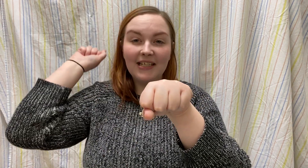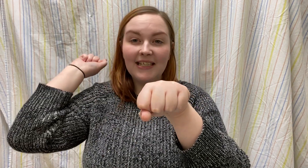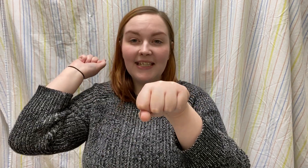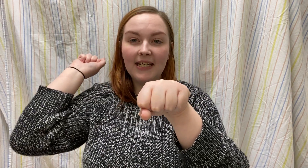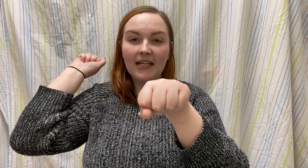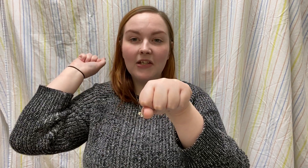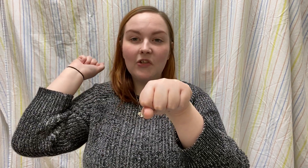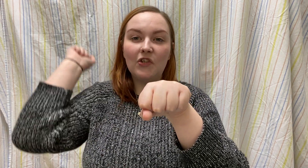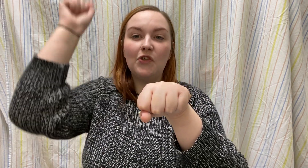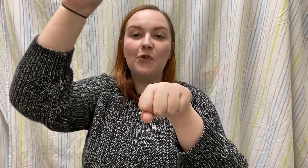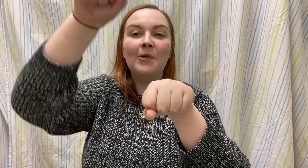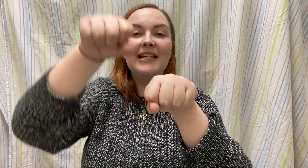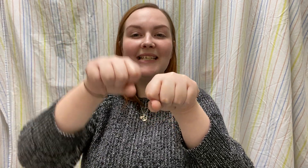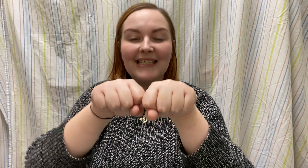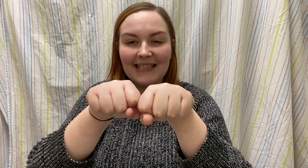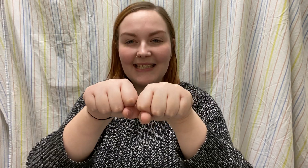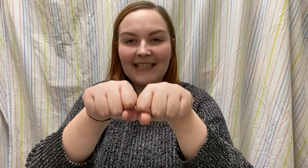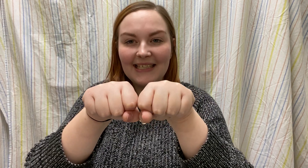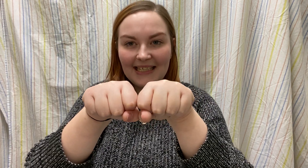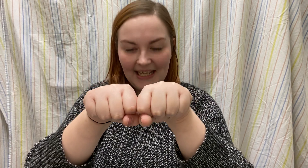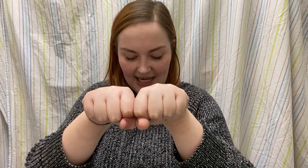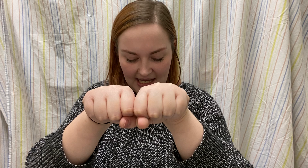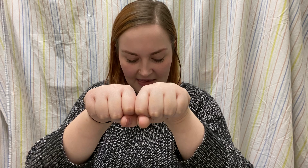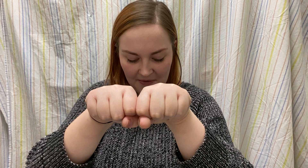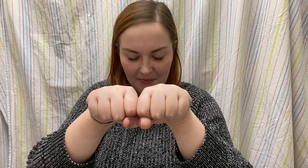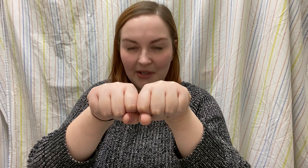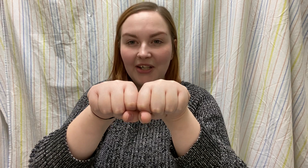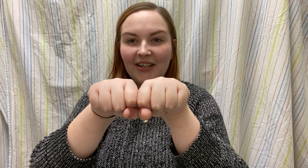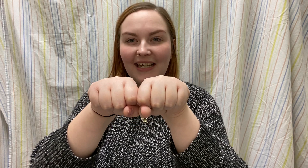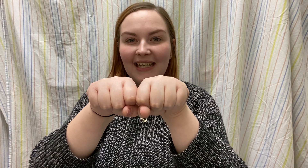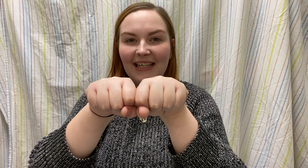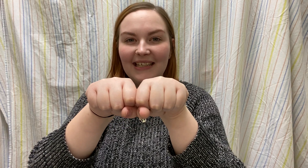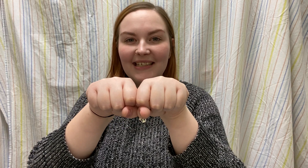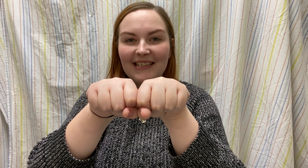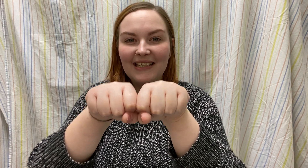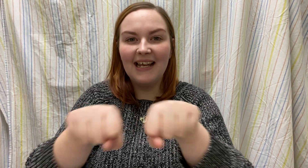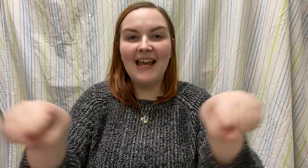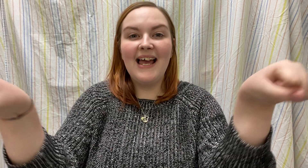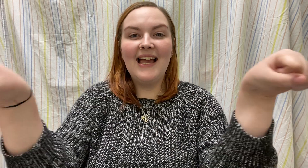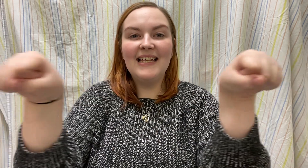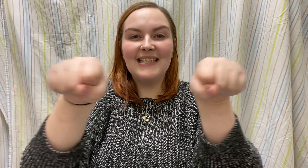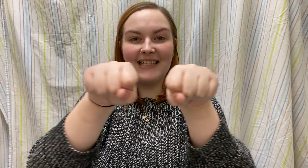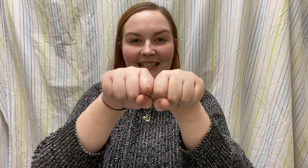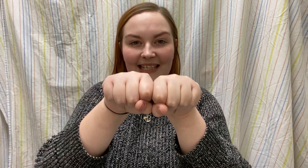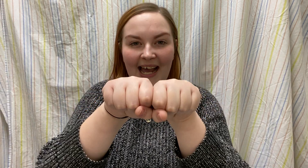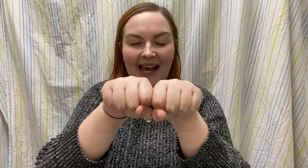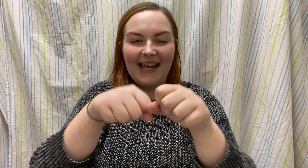t to s, and the word is sigh.